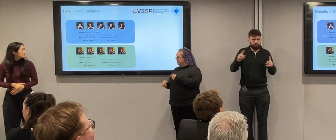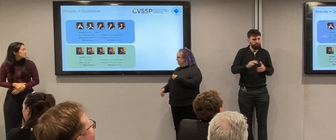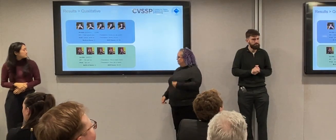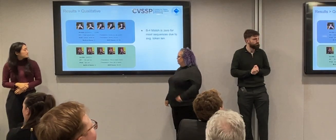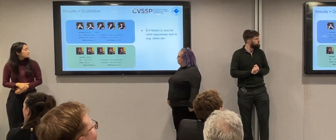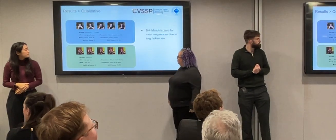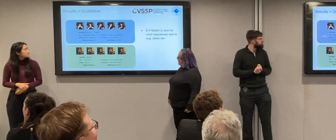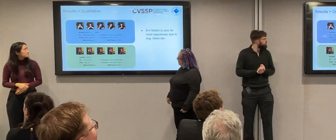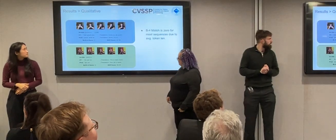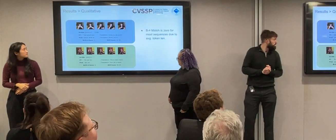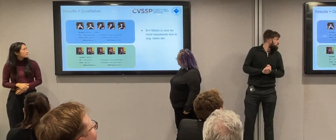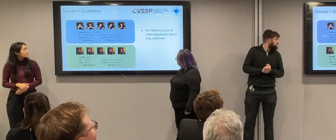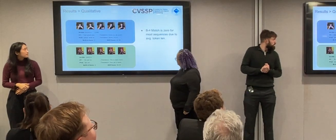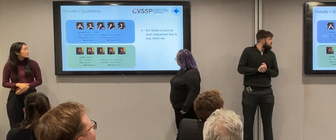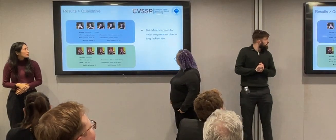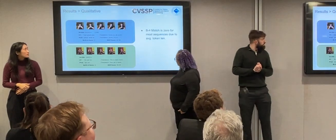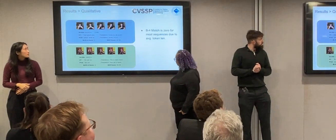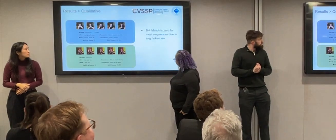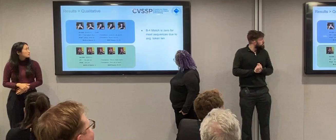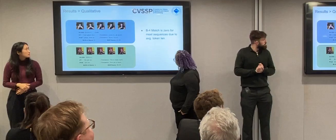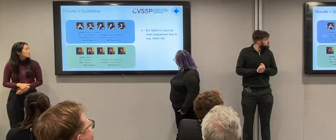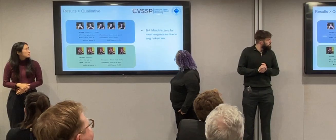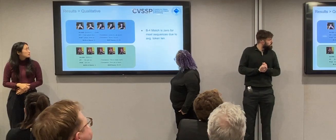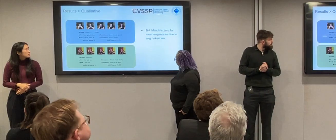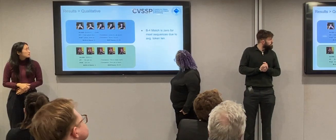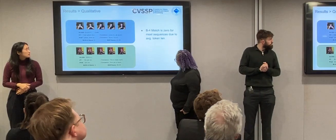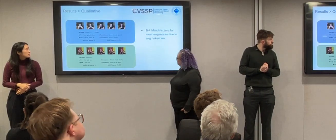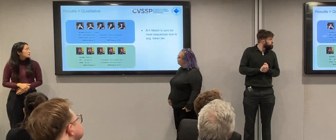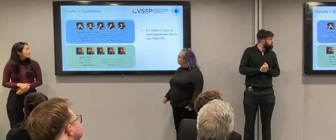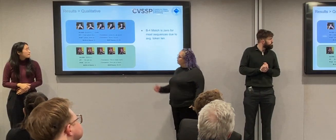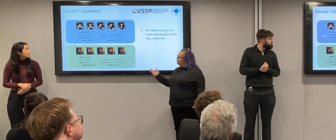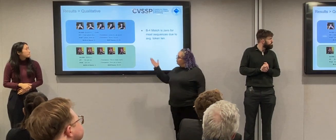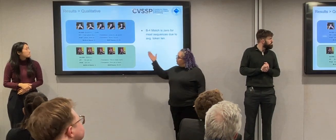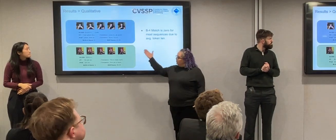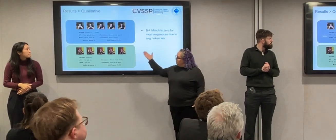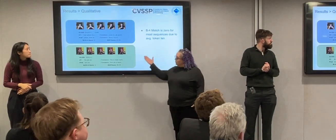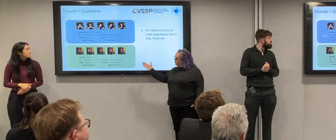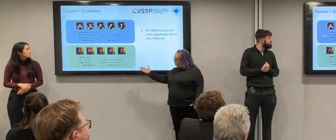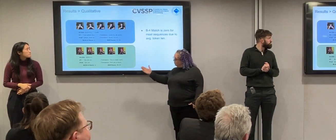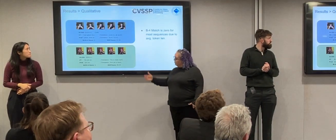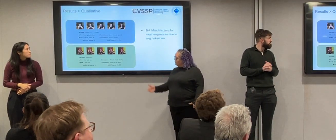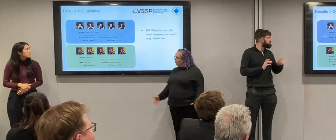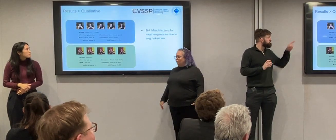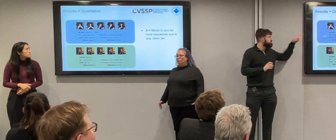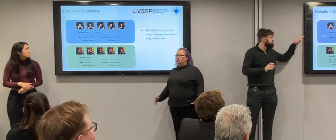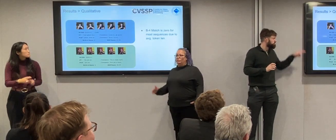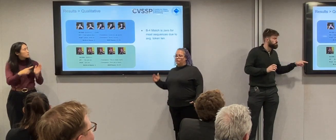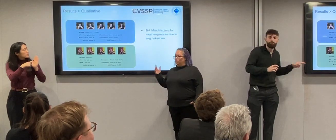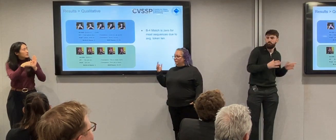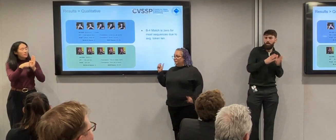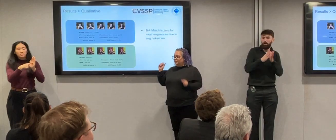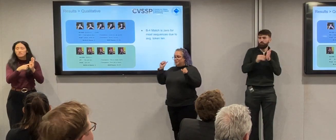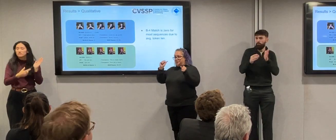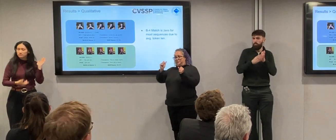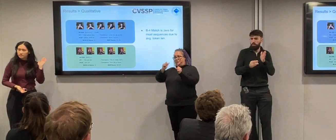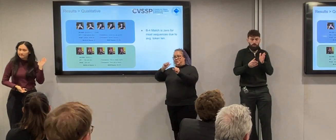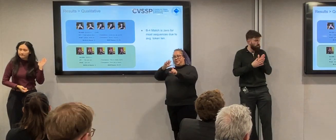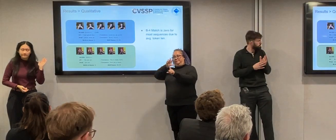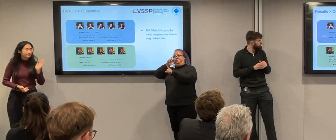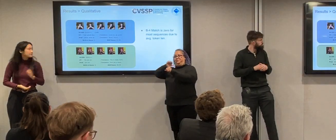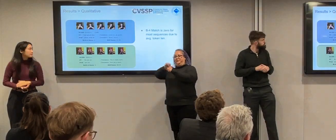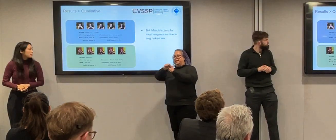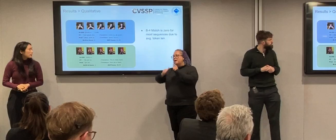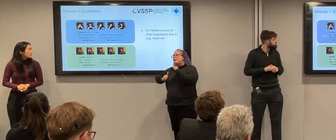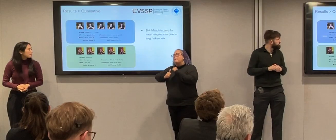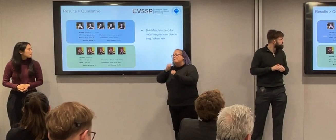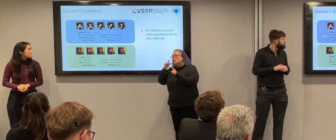And here we can also see in these examples, even though most